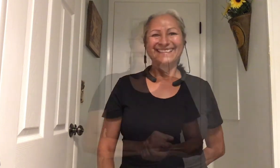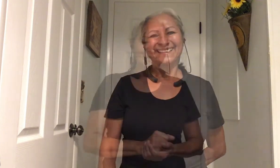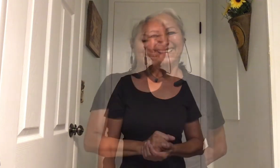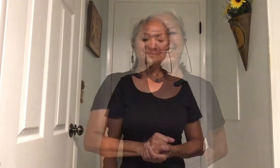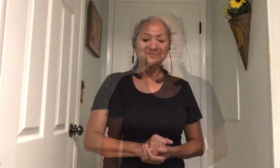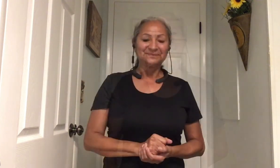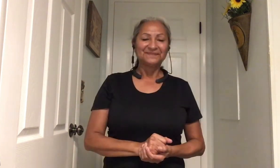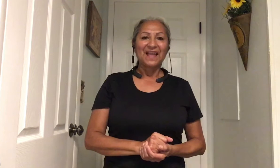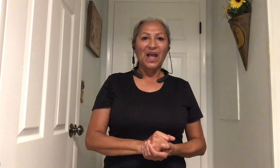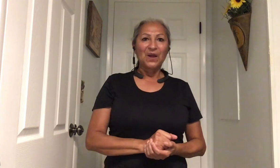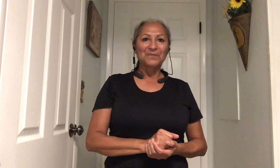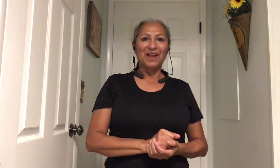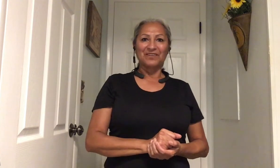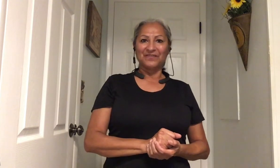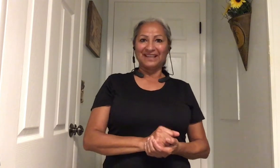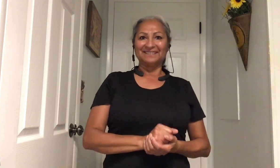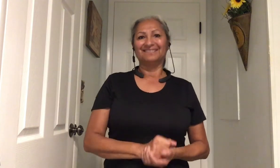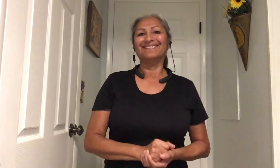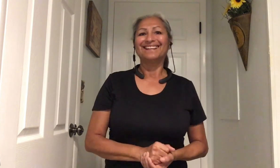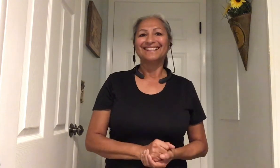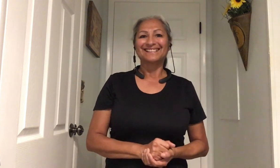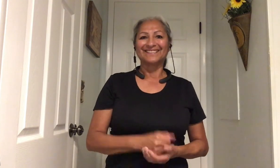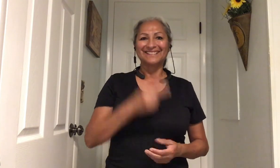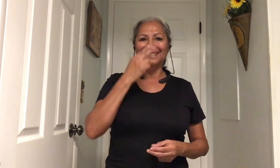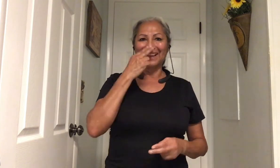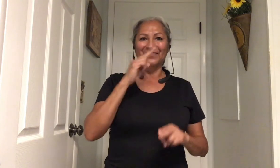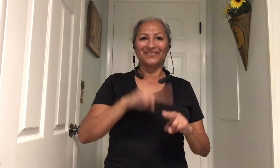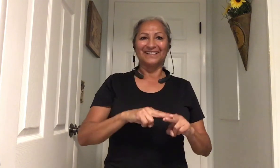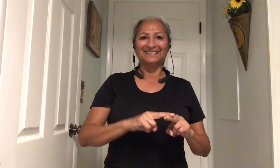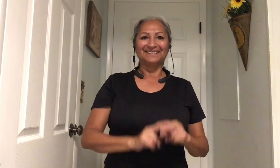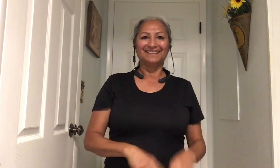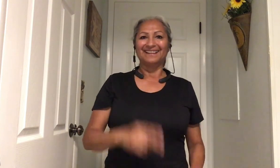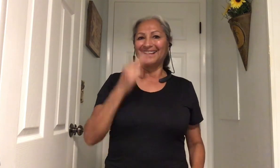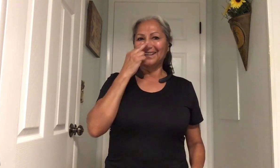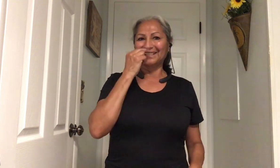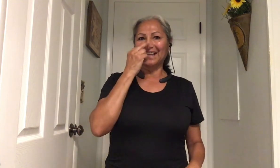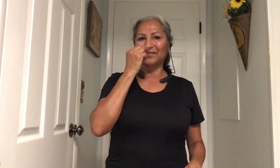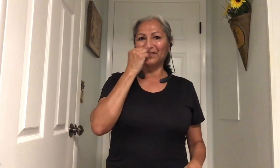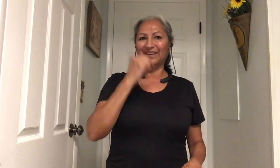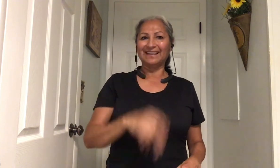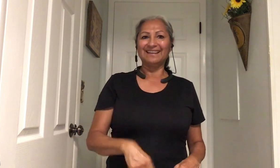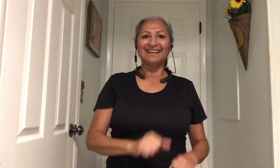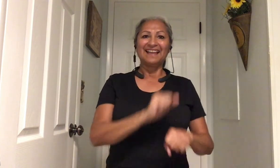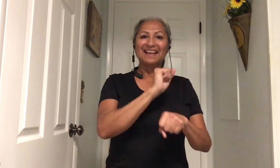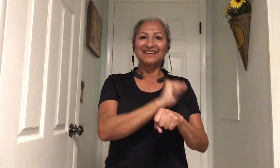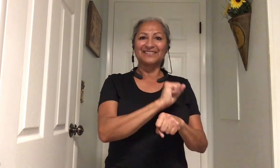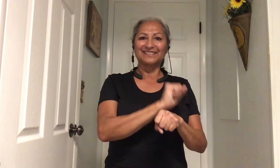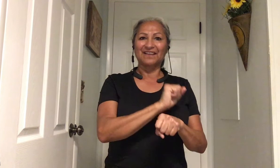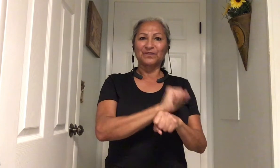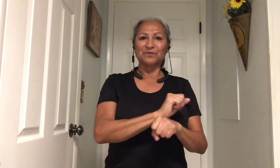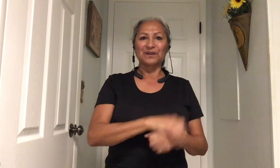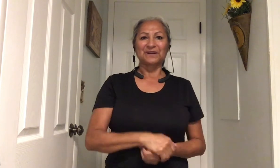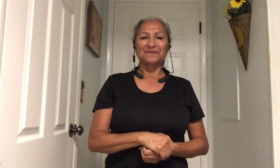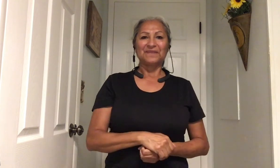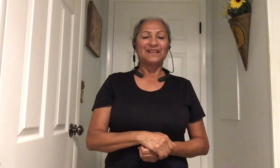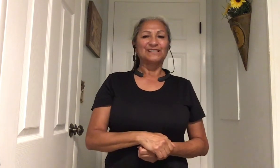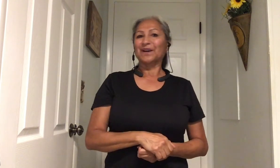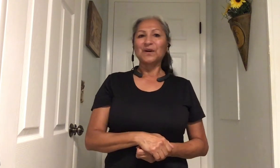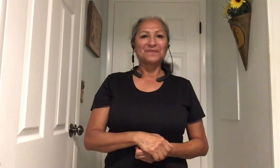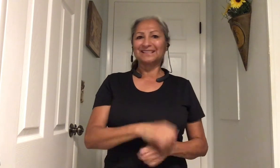well, I hope you're having fun. So here's a sign for fun, here's a sign for funny, and here's a sign for work. So I hope this is